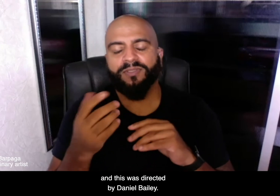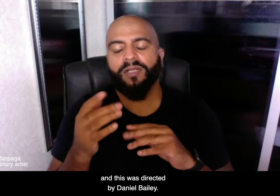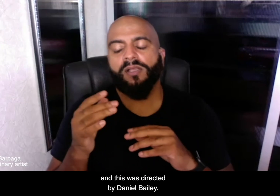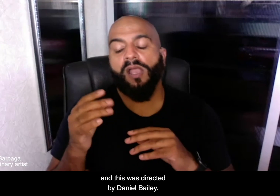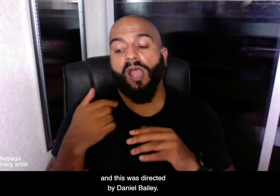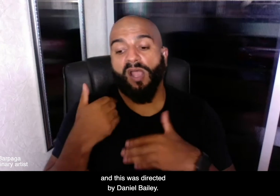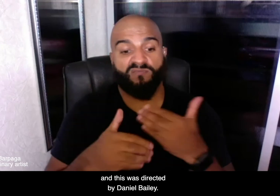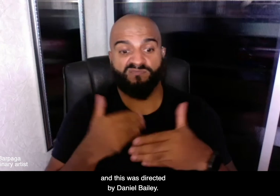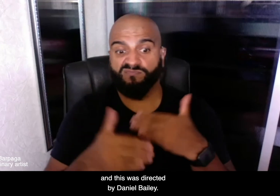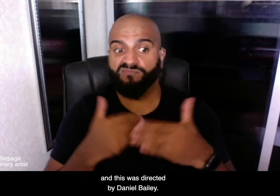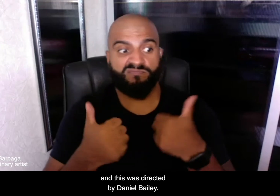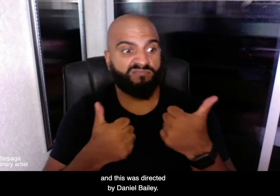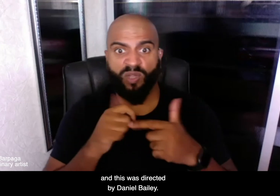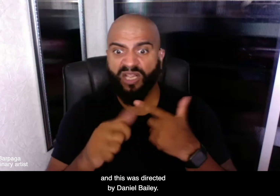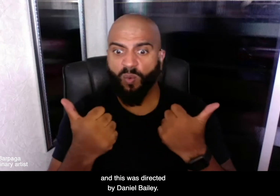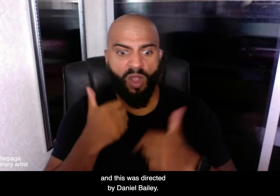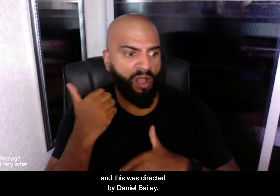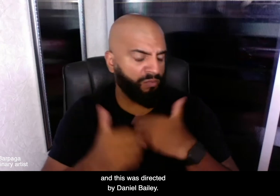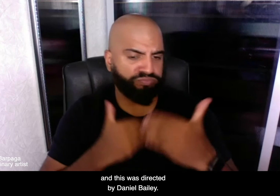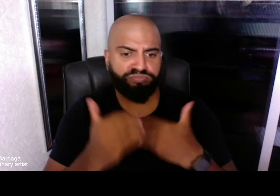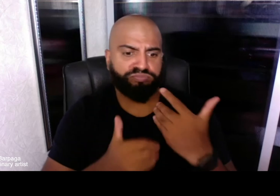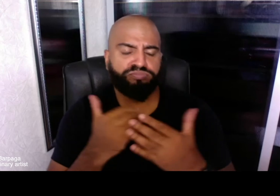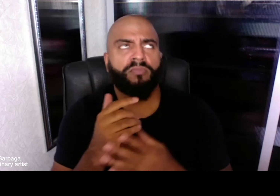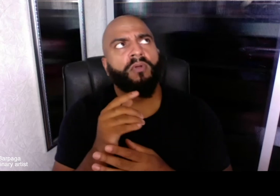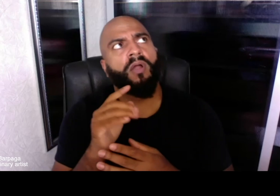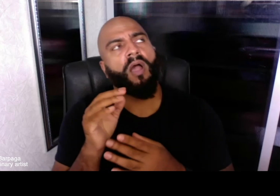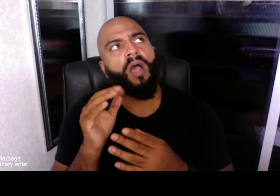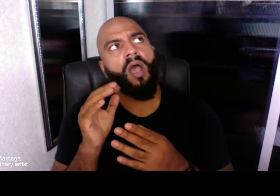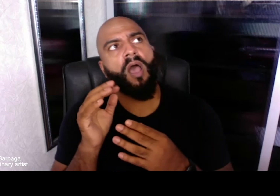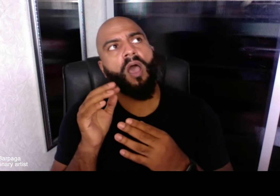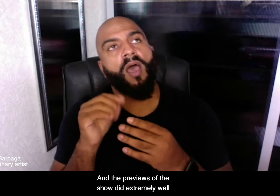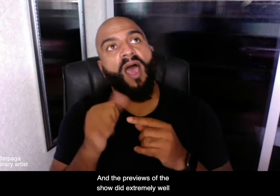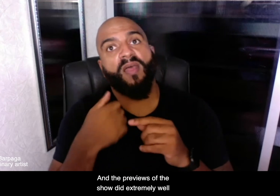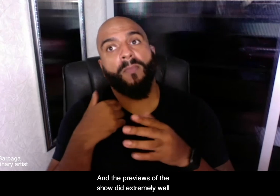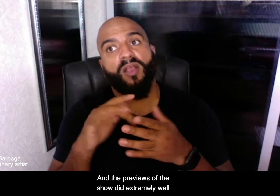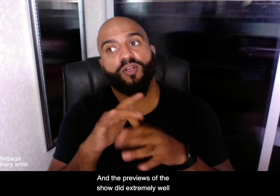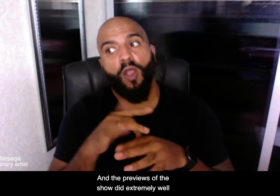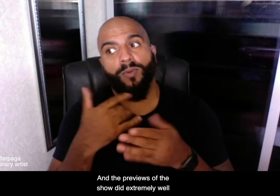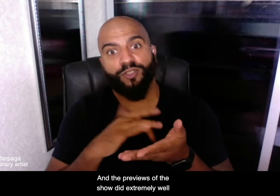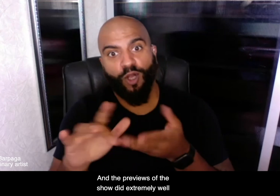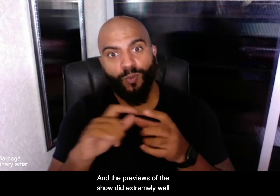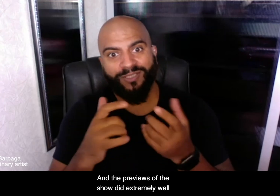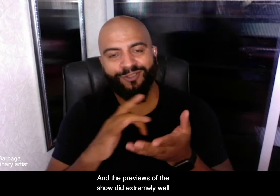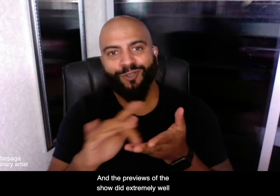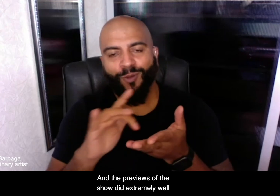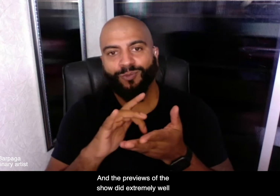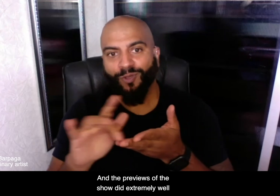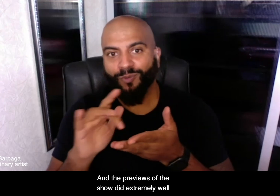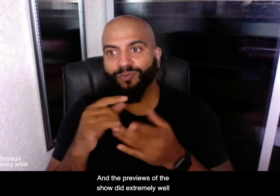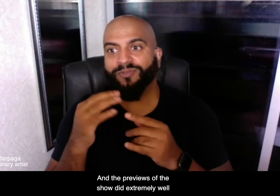And this was directed by Daniel Bailey. And the previews of the show did extremely